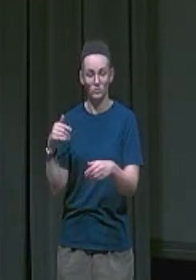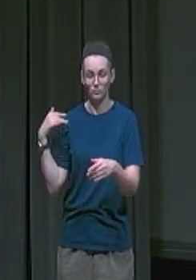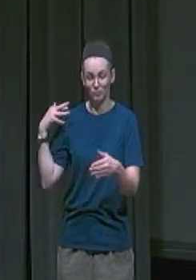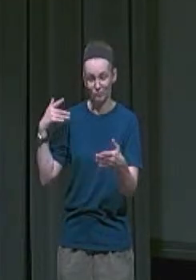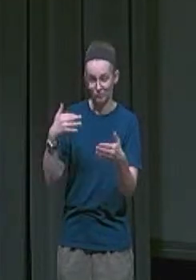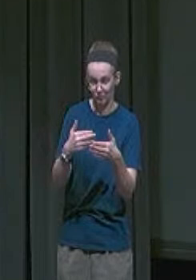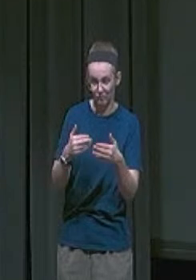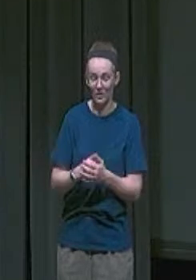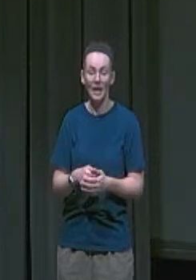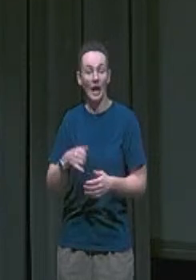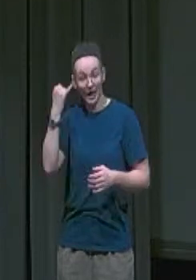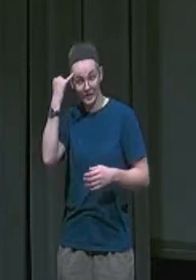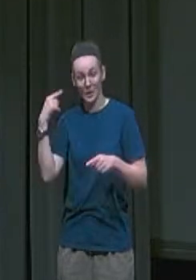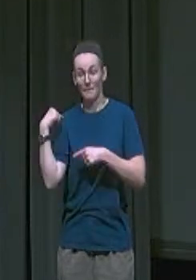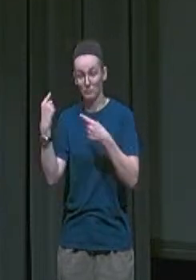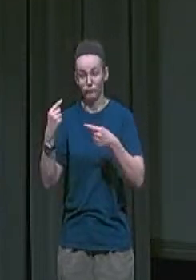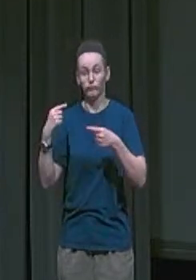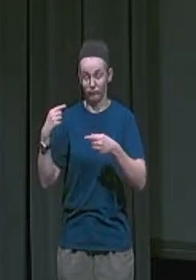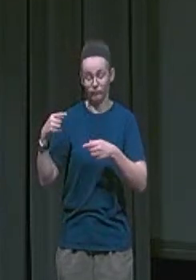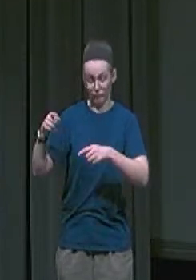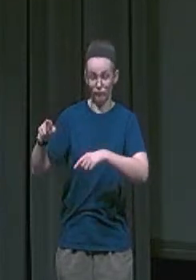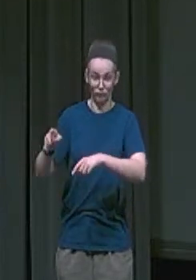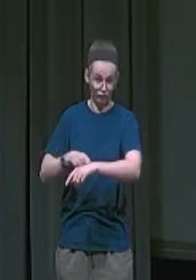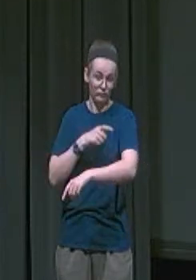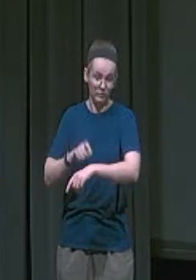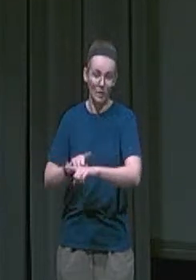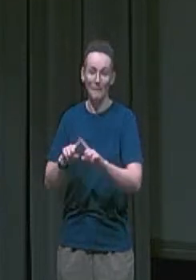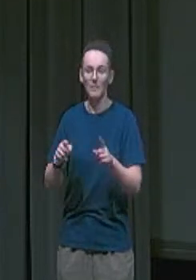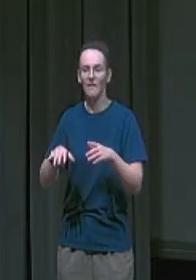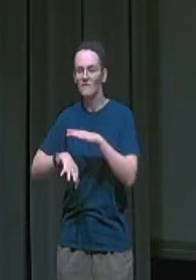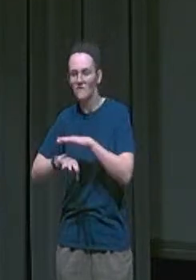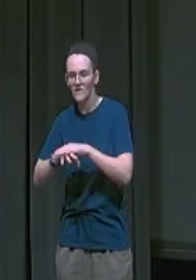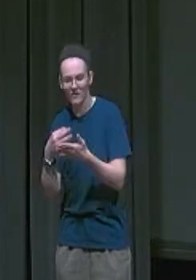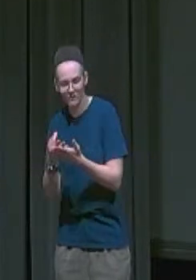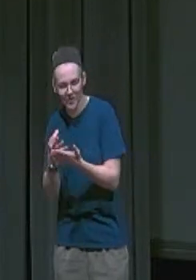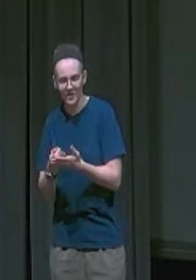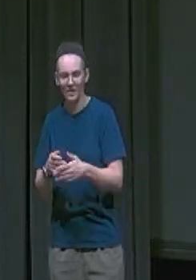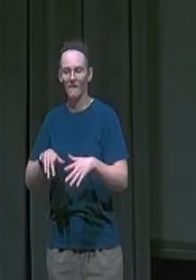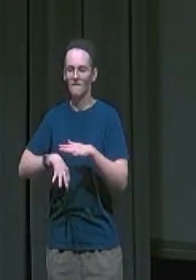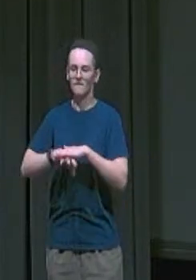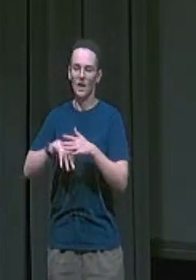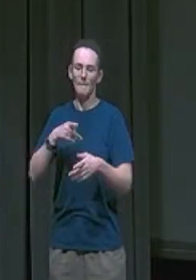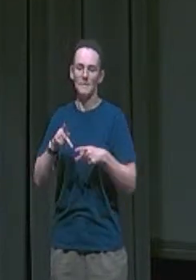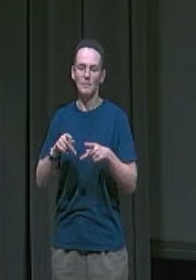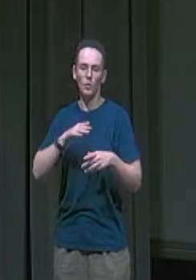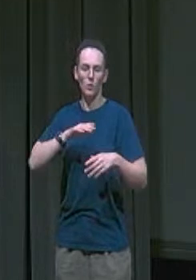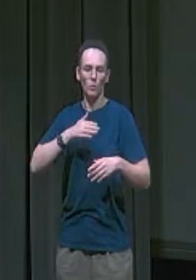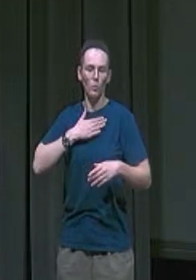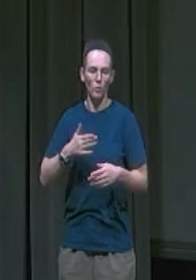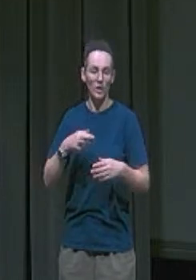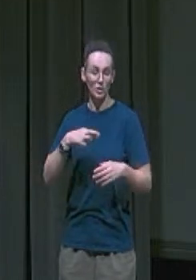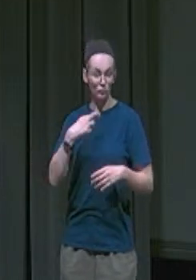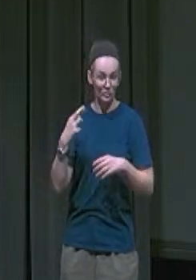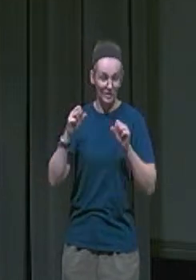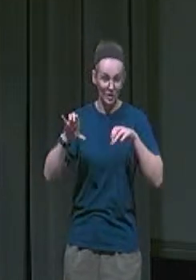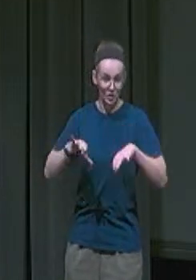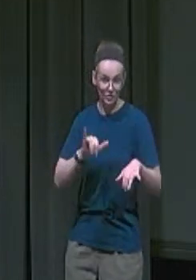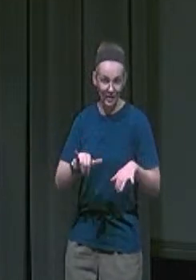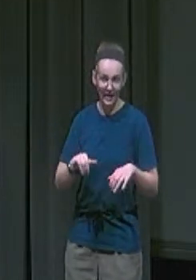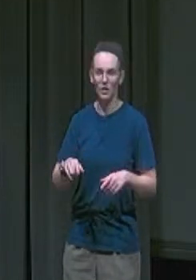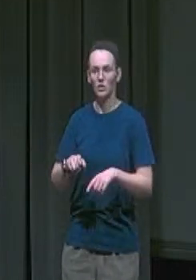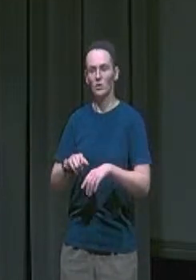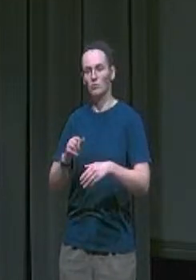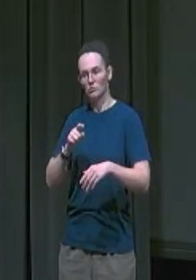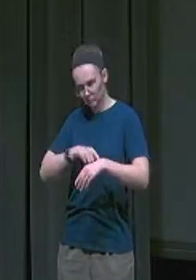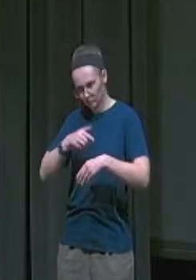but finding the funding for it and finding everybody that is kind of will stick their neck out there a little bit to be able to do this. It takes a while to be able to do